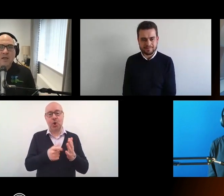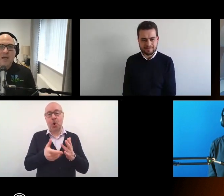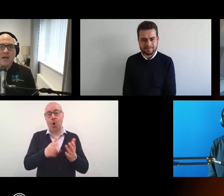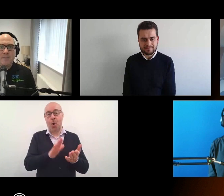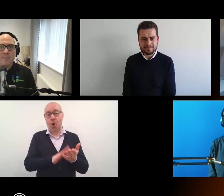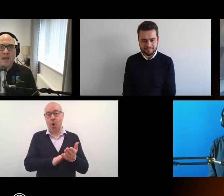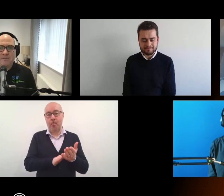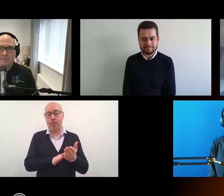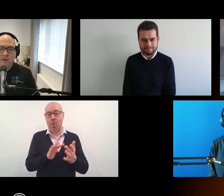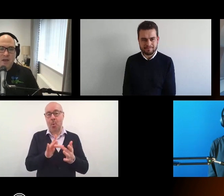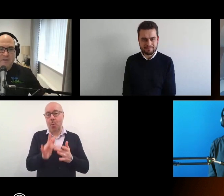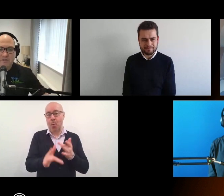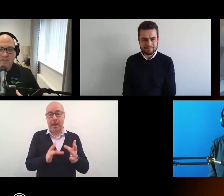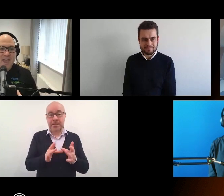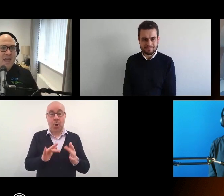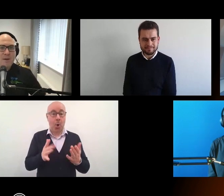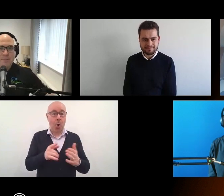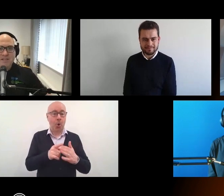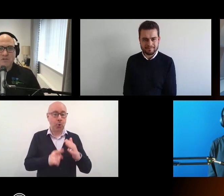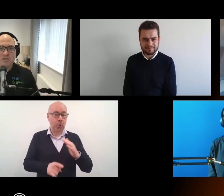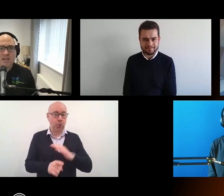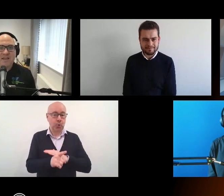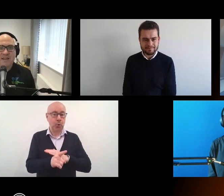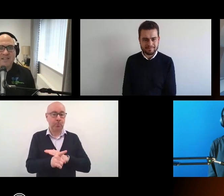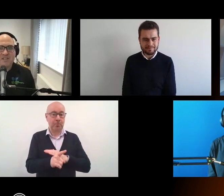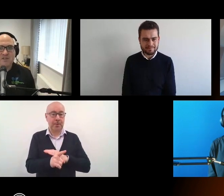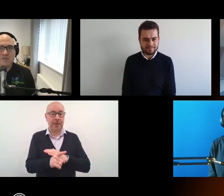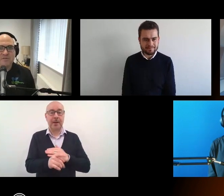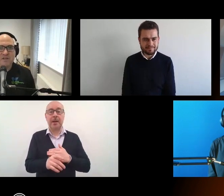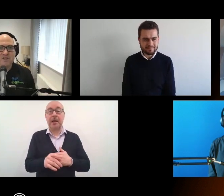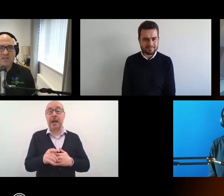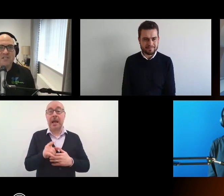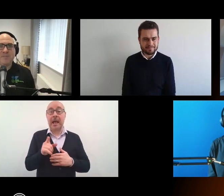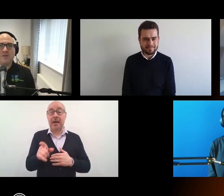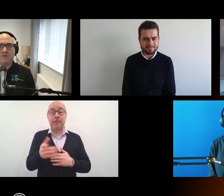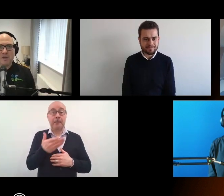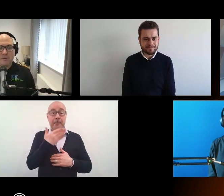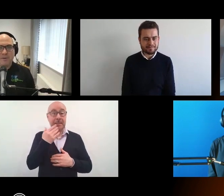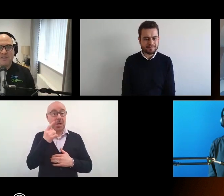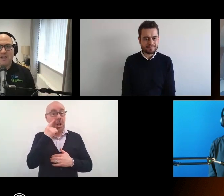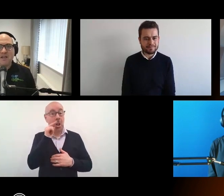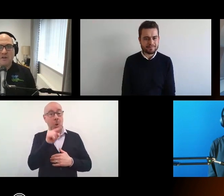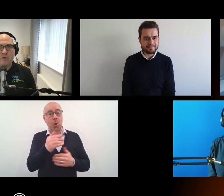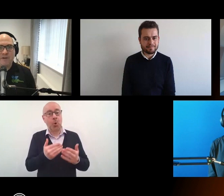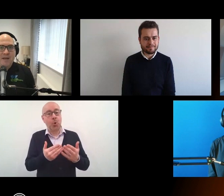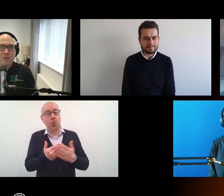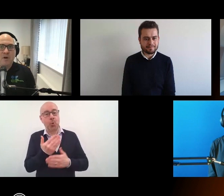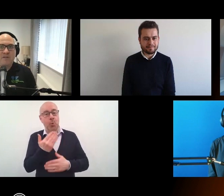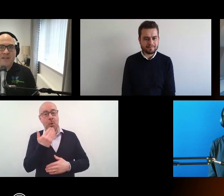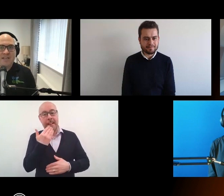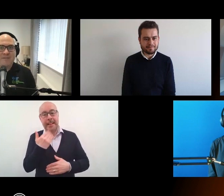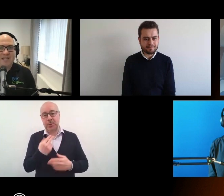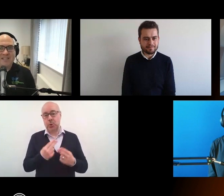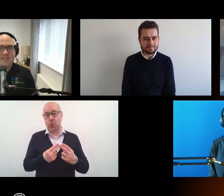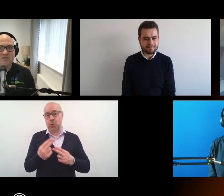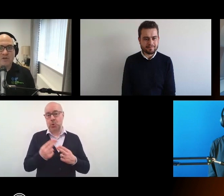channel. If you're there, please do check out the latest news features and special supplements that are available